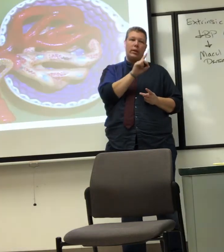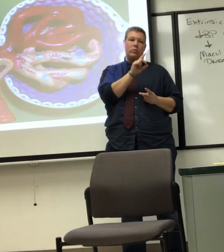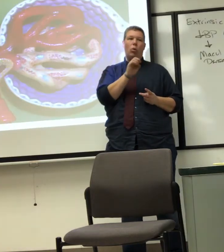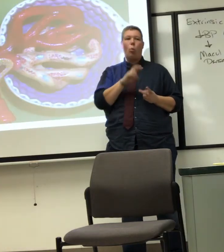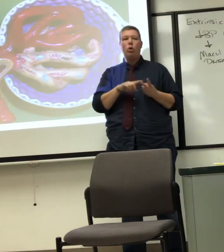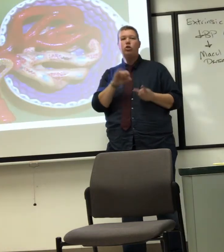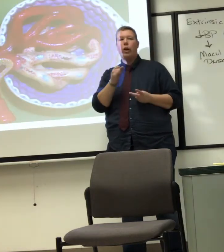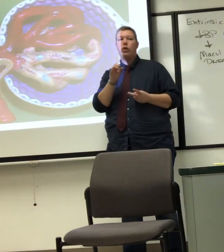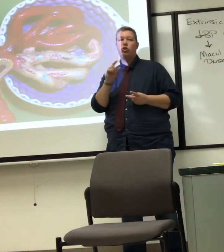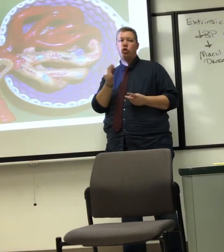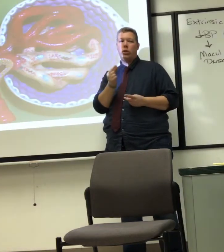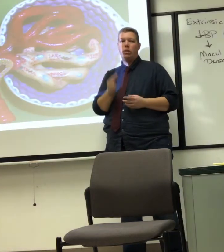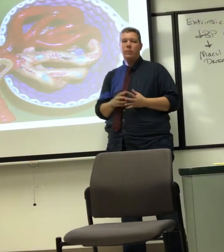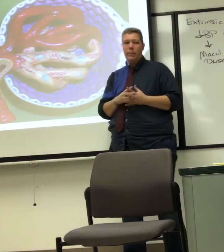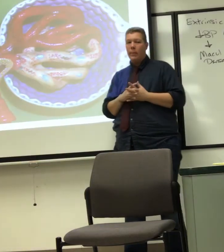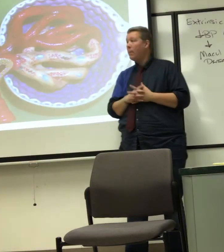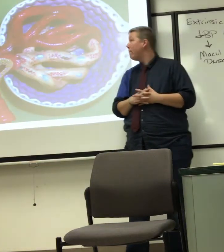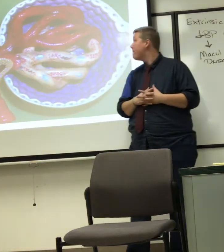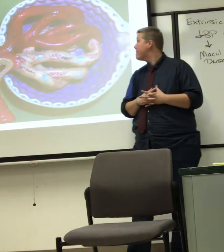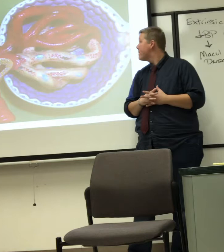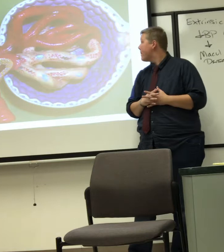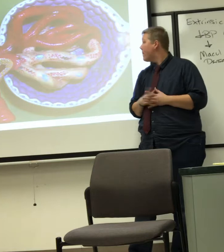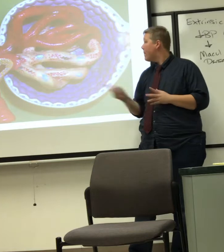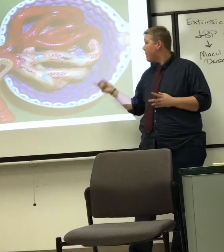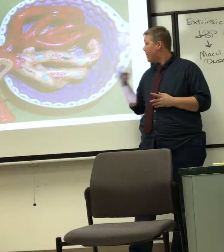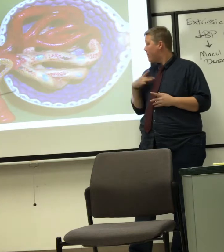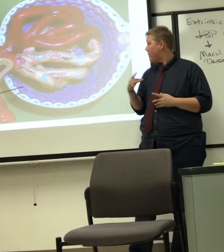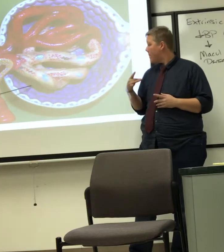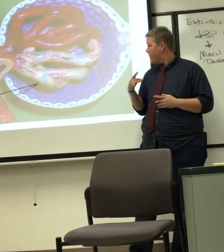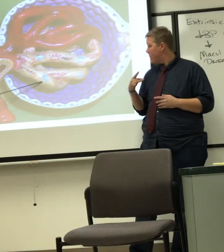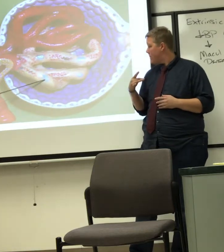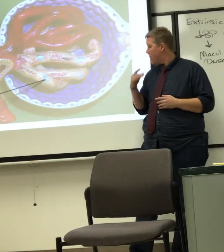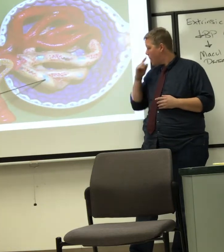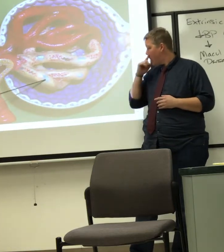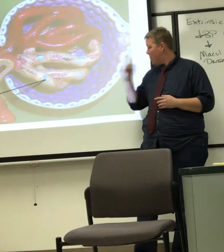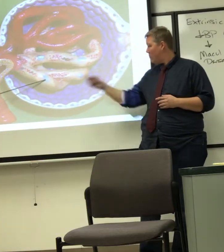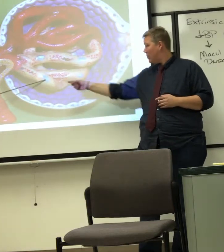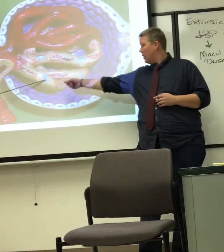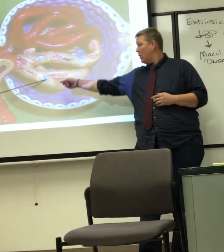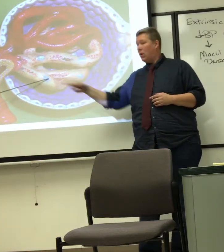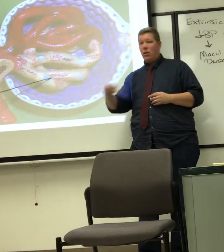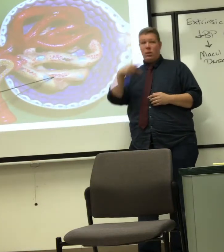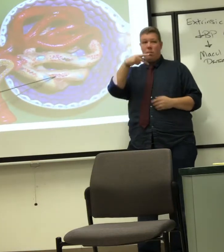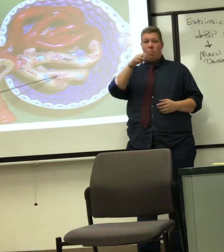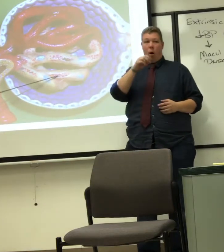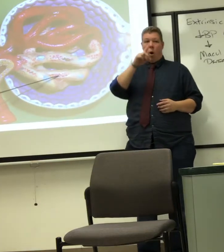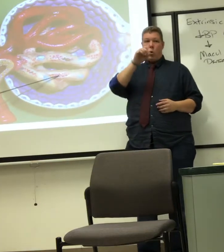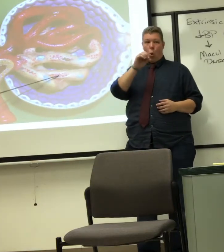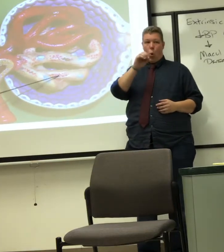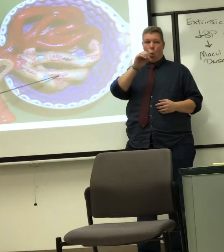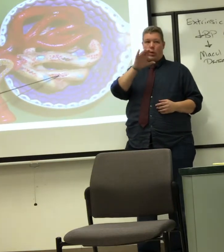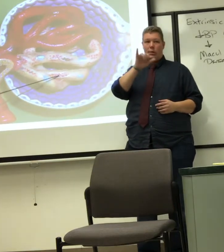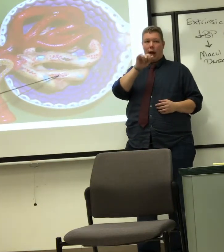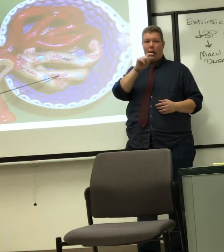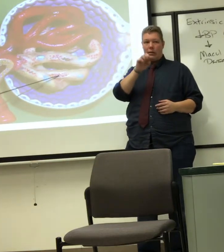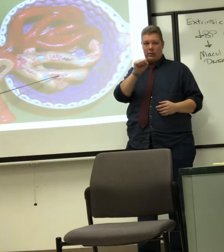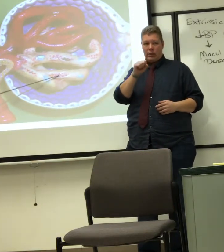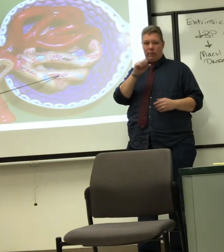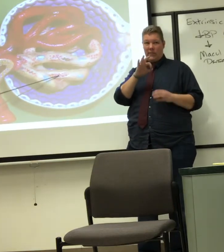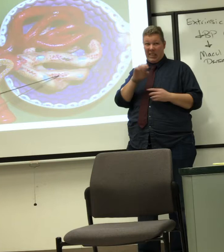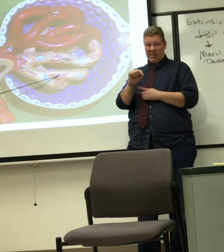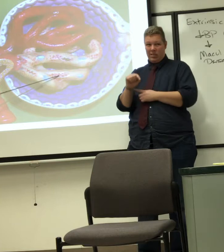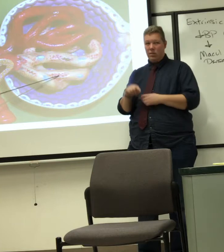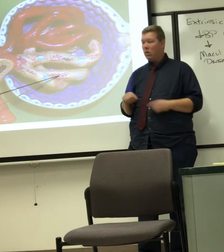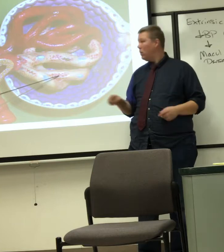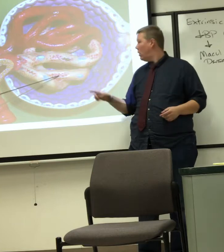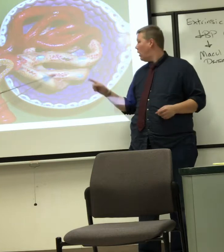picture. I like this one a little better because they do show you the podocytes, but they also show you those little filtration slits.